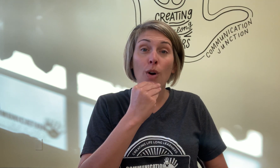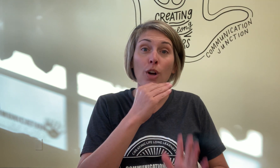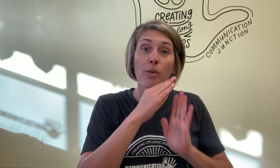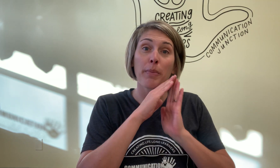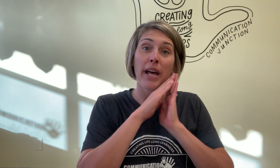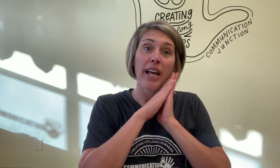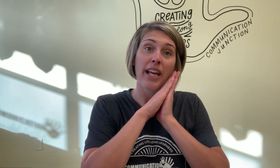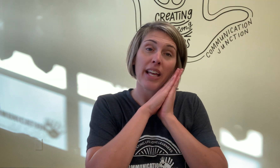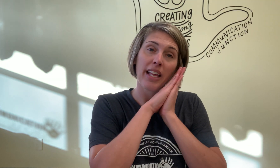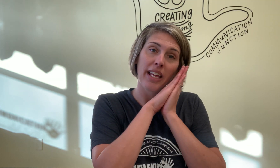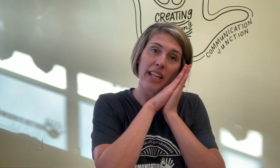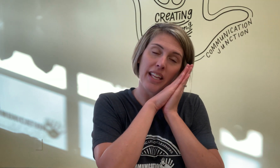for bed.